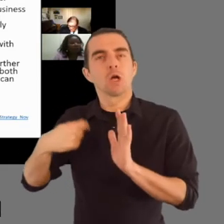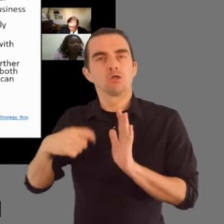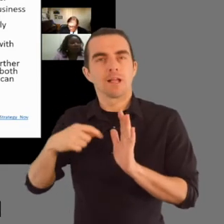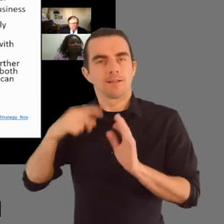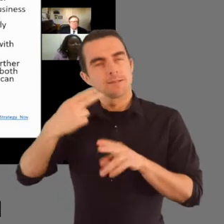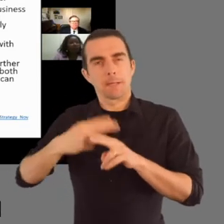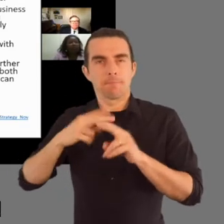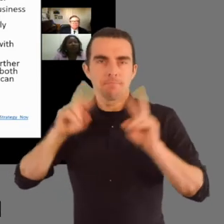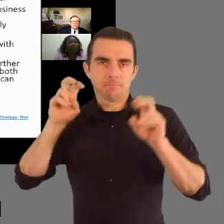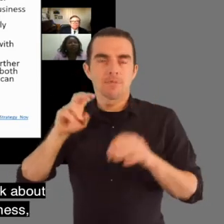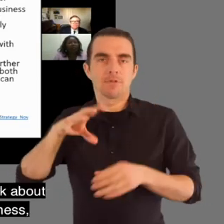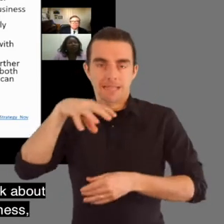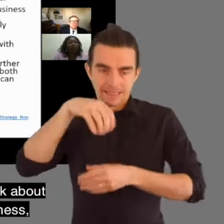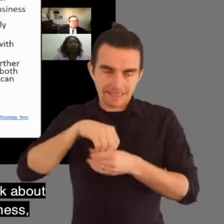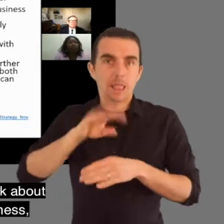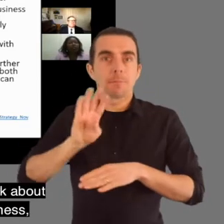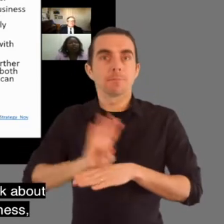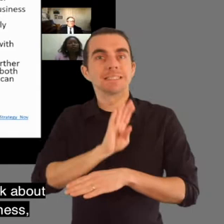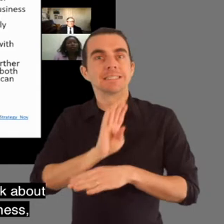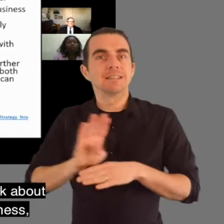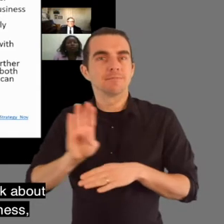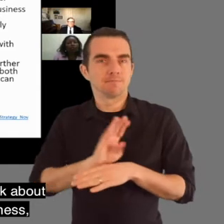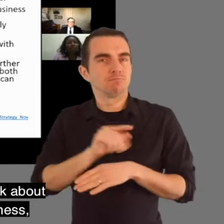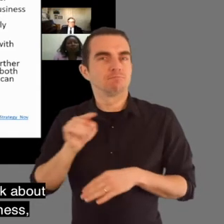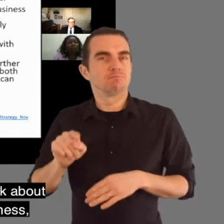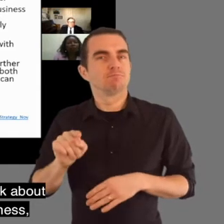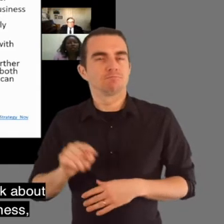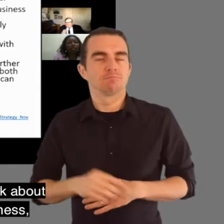Business. Yeah, we're going to talk